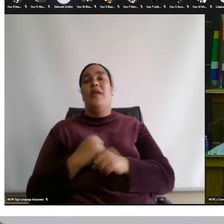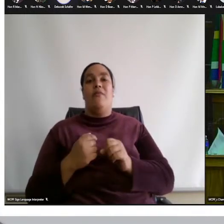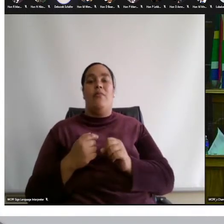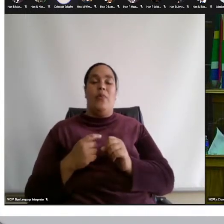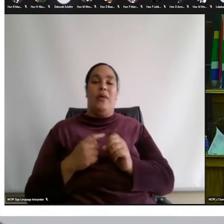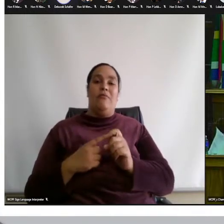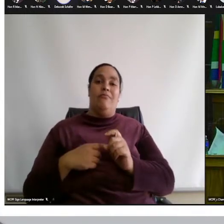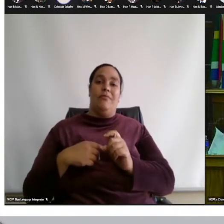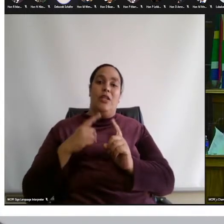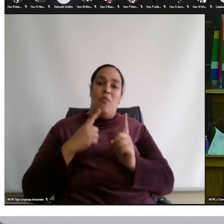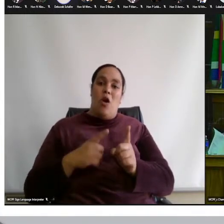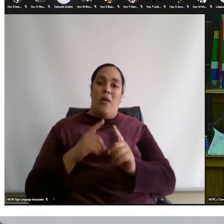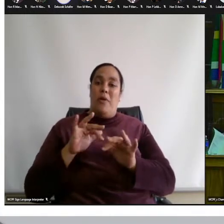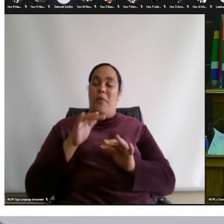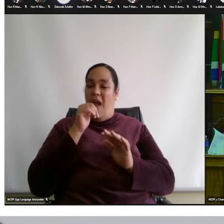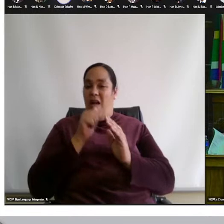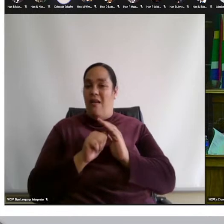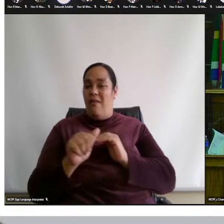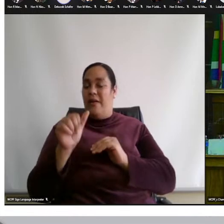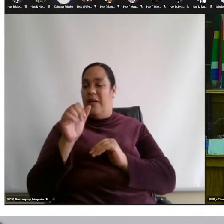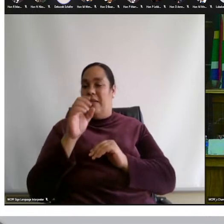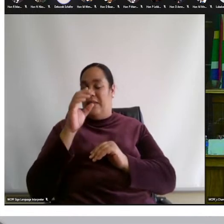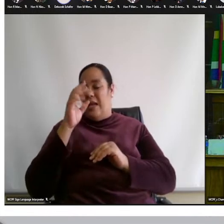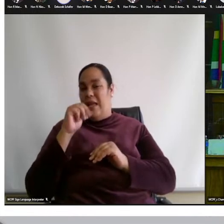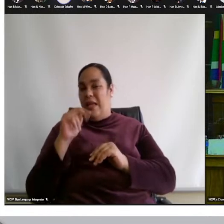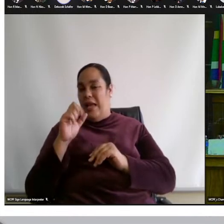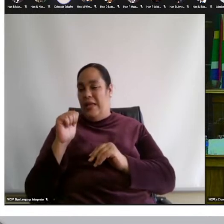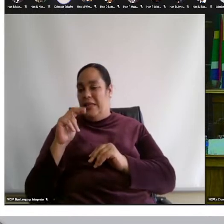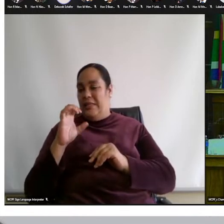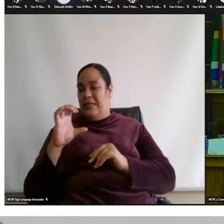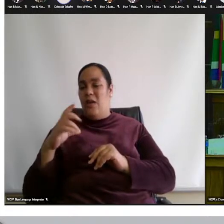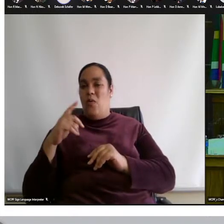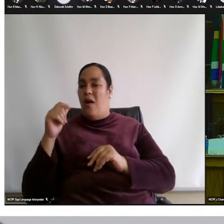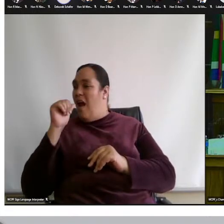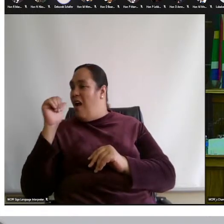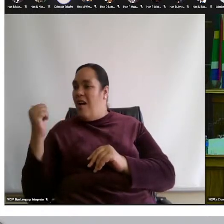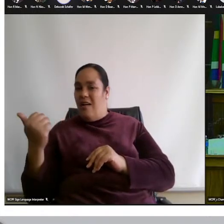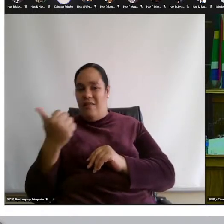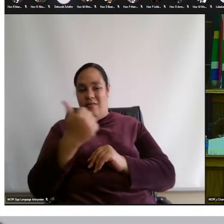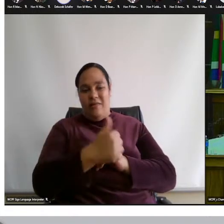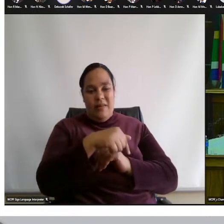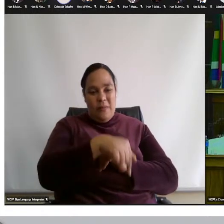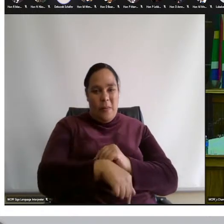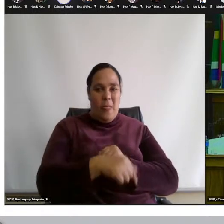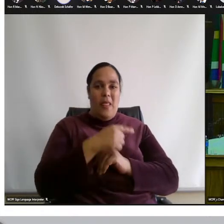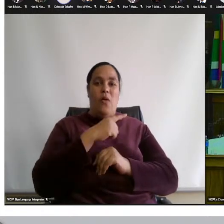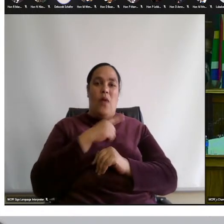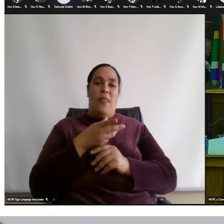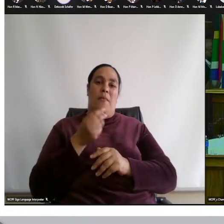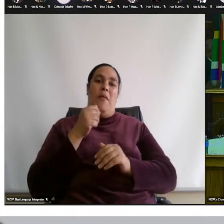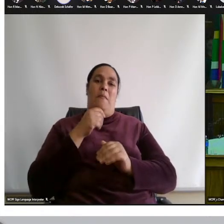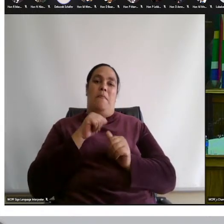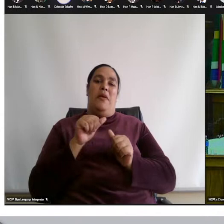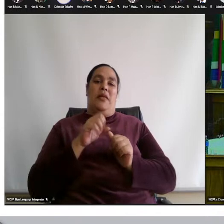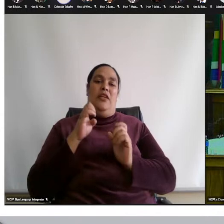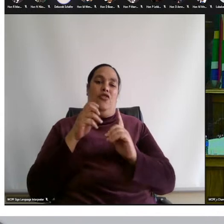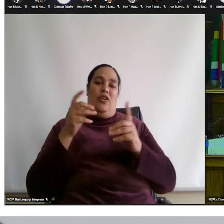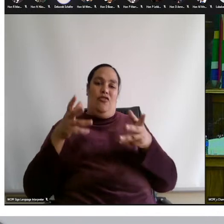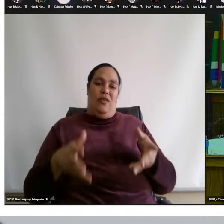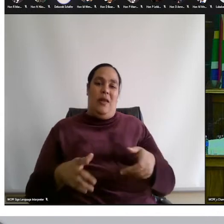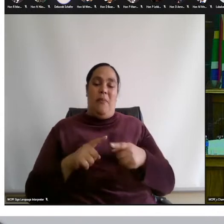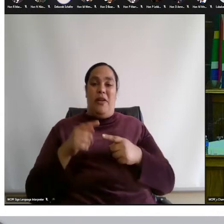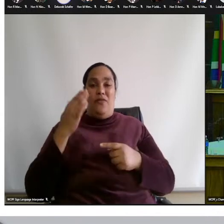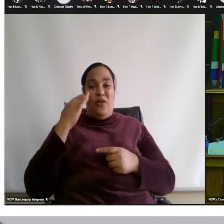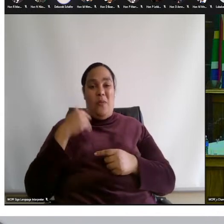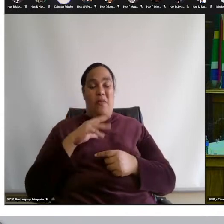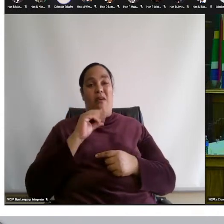people running away from the ANC-governed Eastern Cape because they know they can't get a proper education there, but they can here. So if people know me as